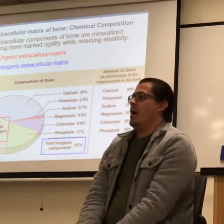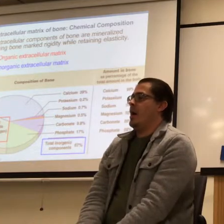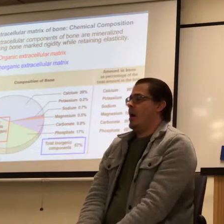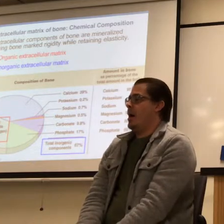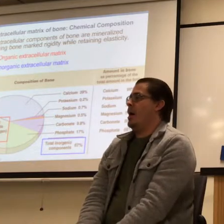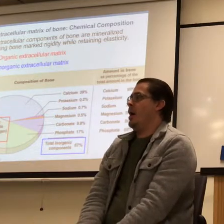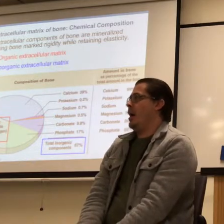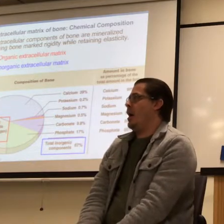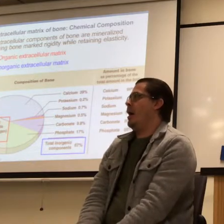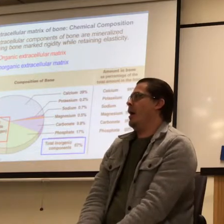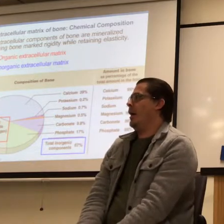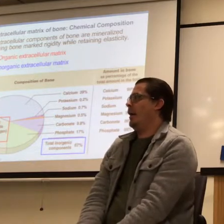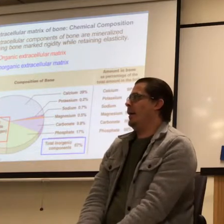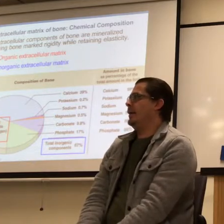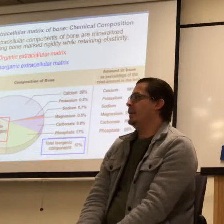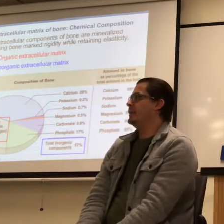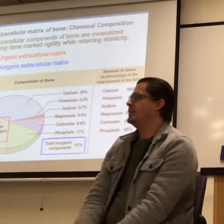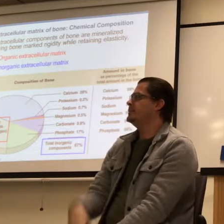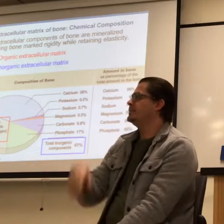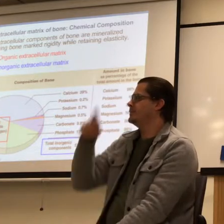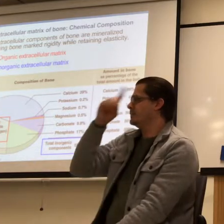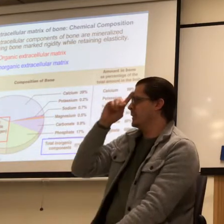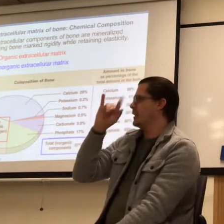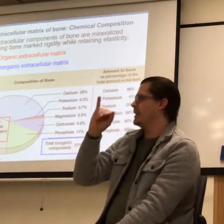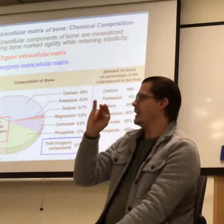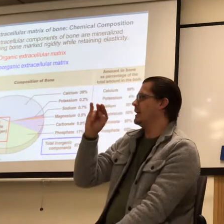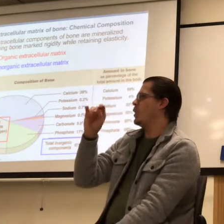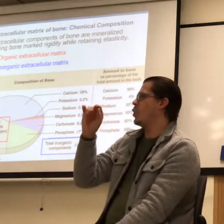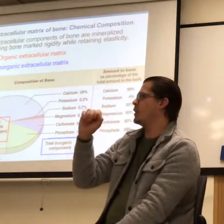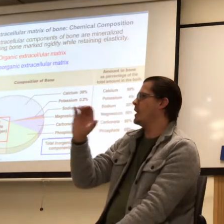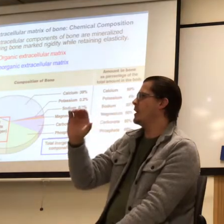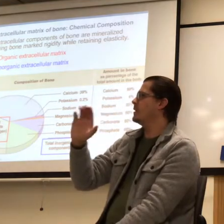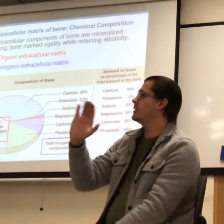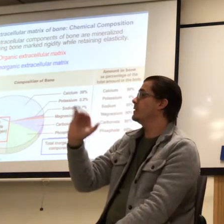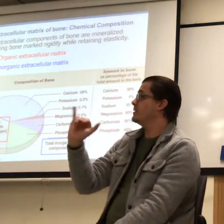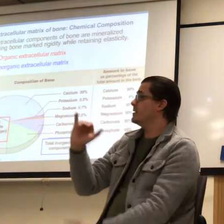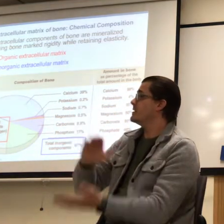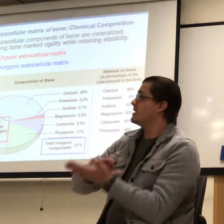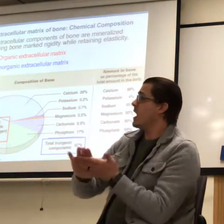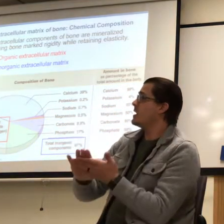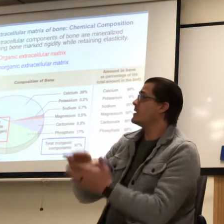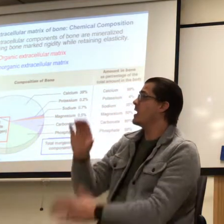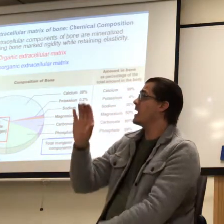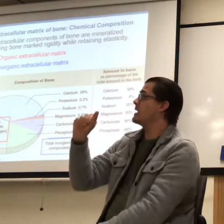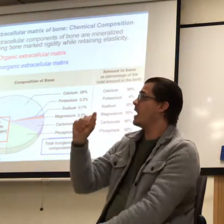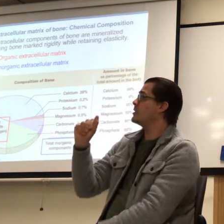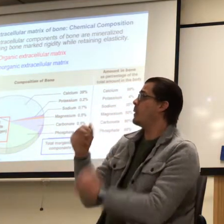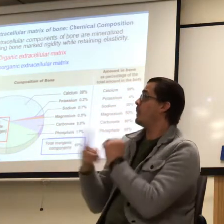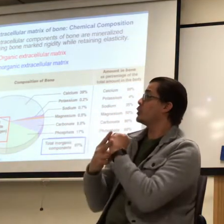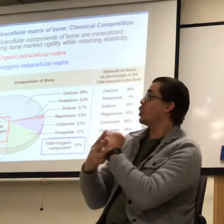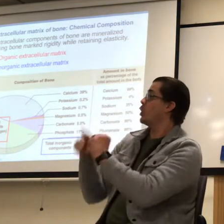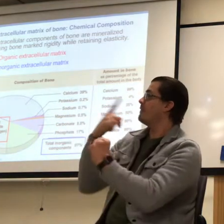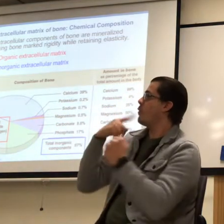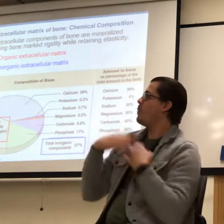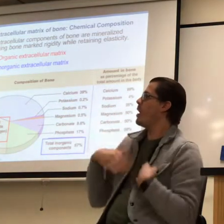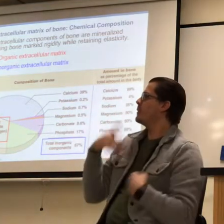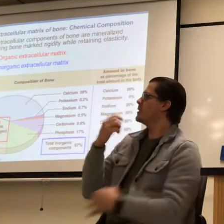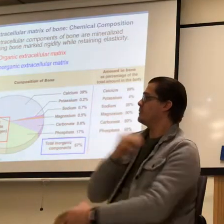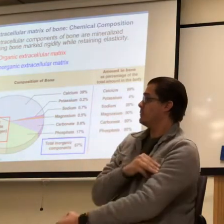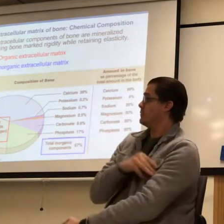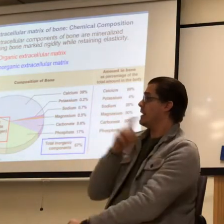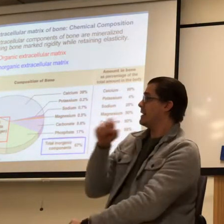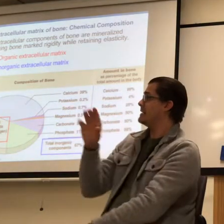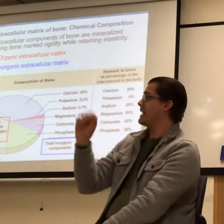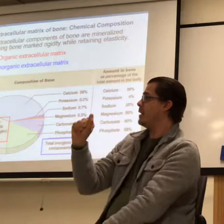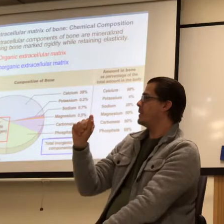Hydroxy. Yeah, so think of this inorganic matrix as being a nice calcium reserve for the body because muscle needs calcium. It's always good to have a